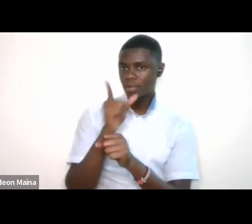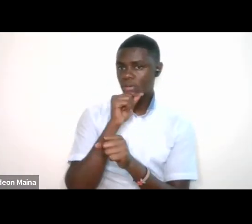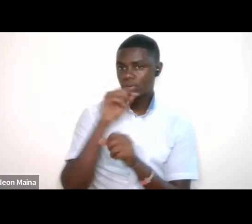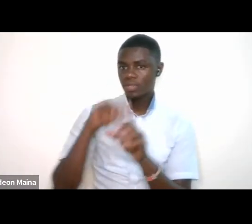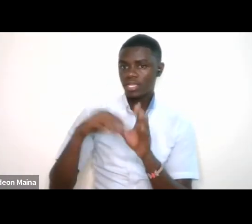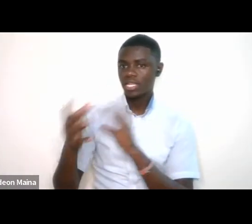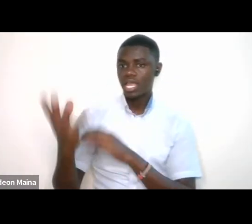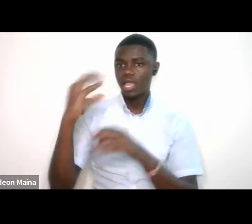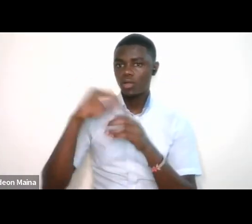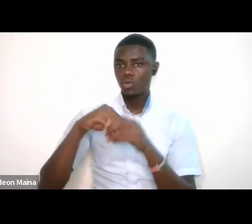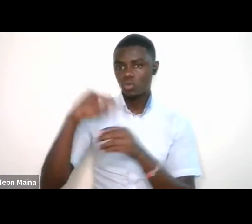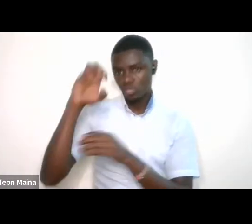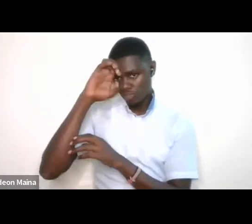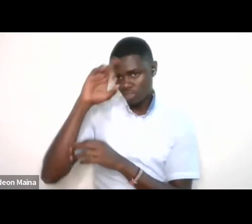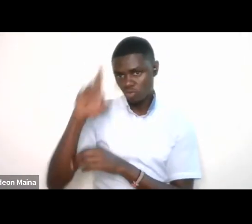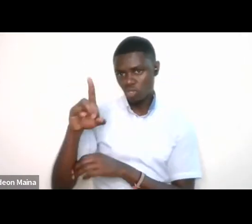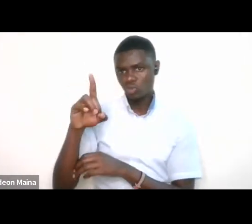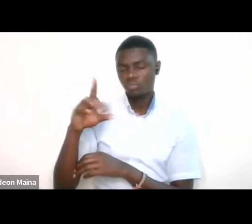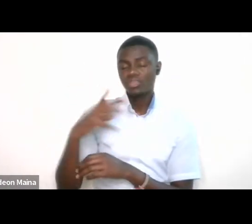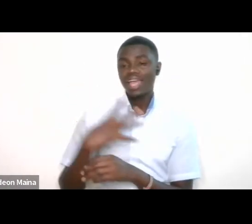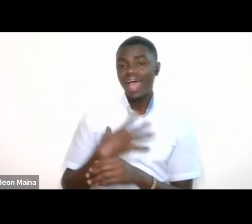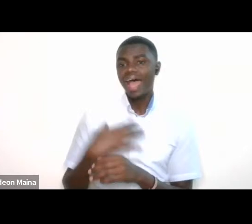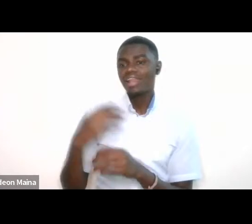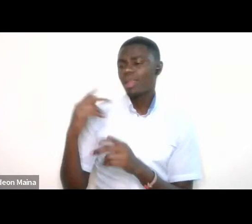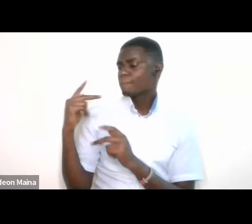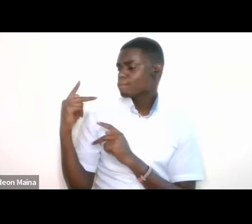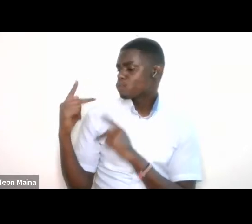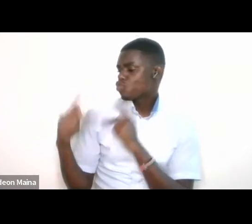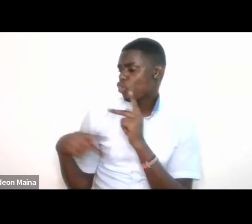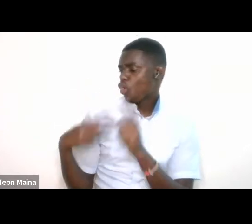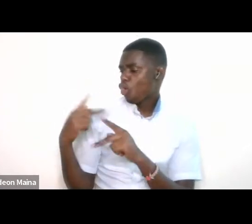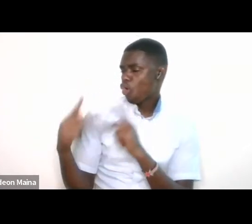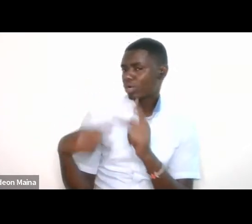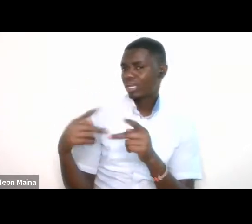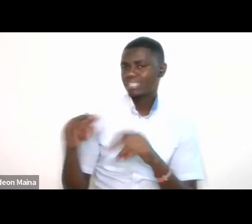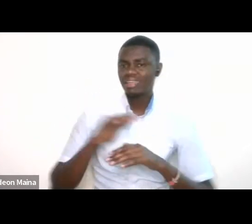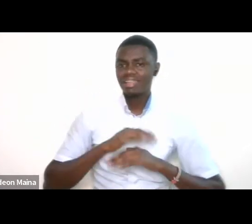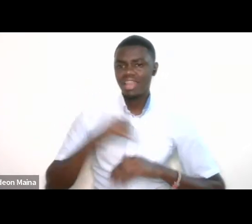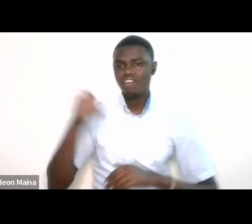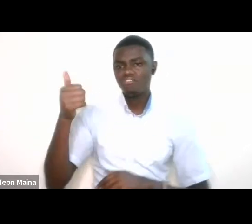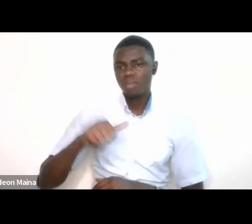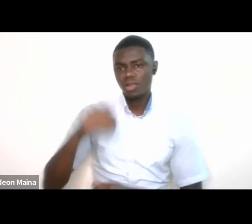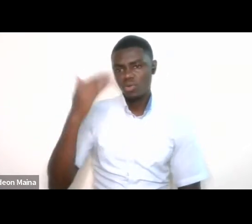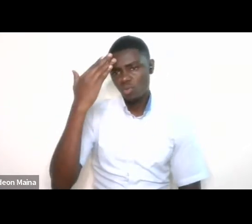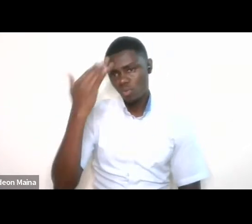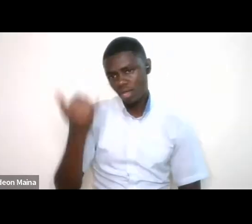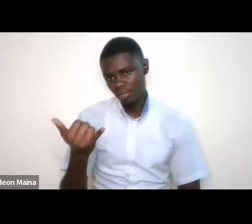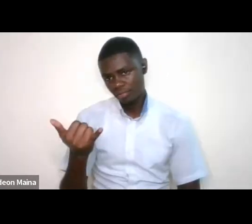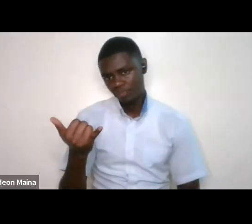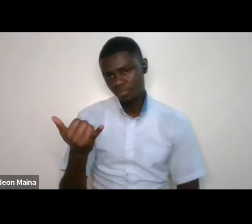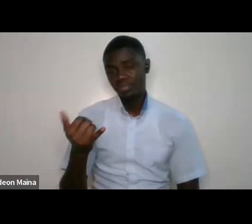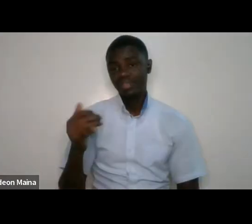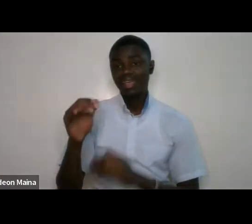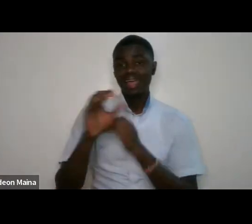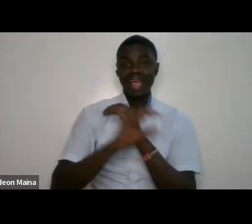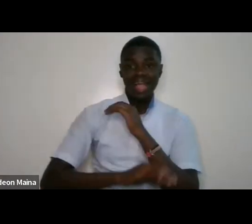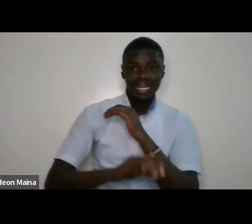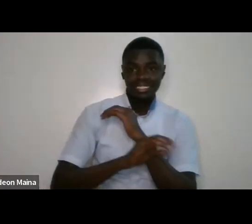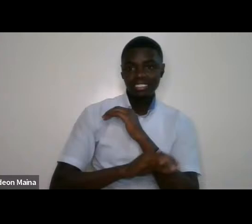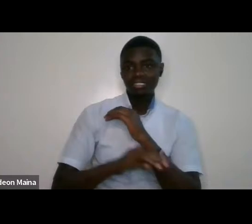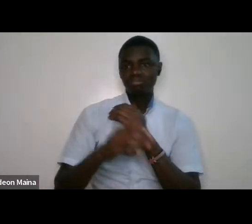why isn't that progress sufficient? Why are countries unable